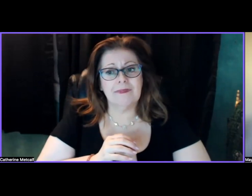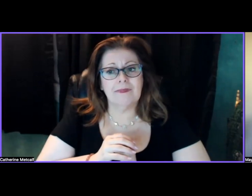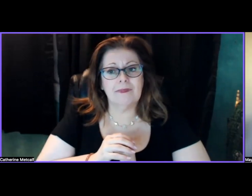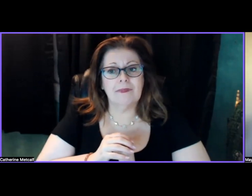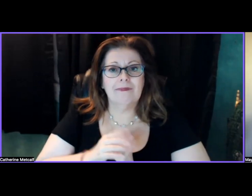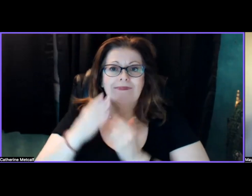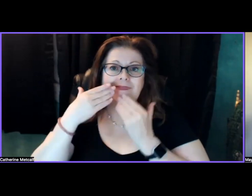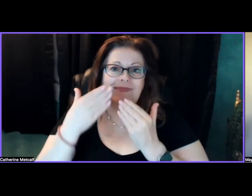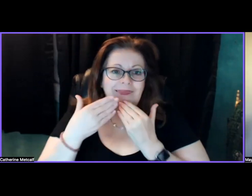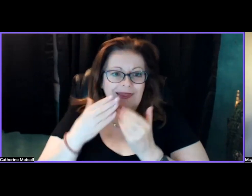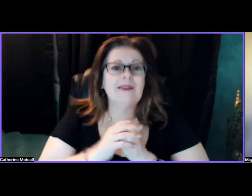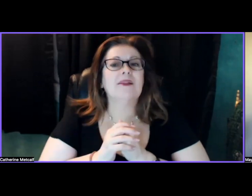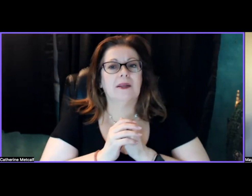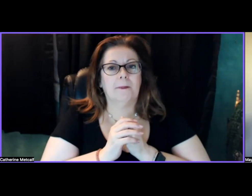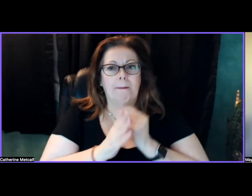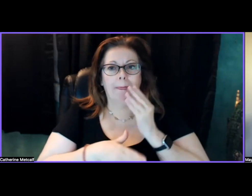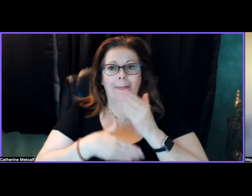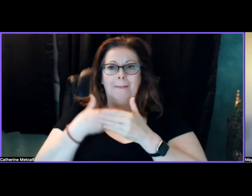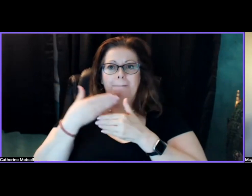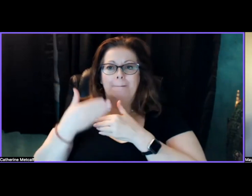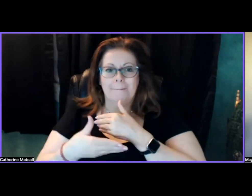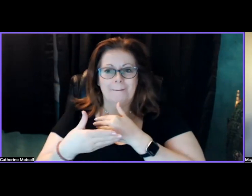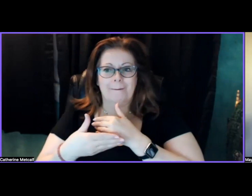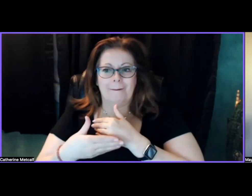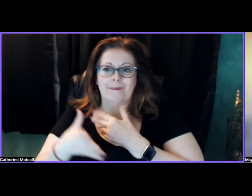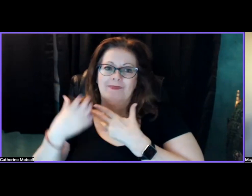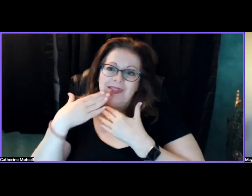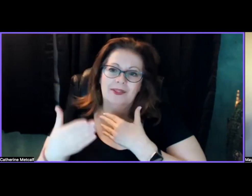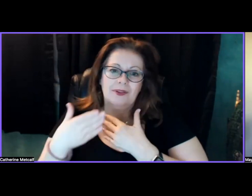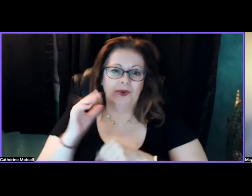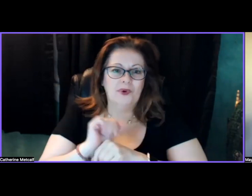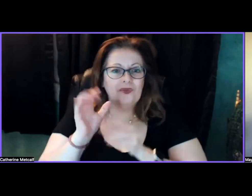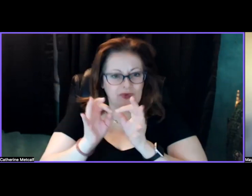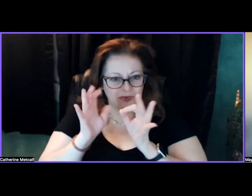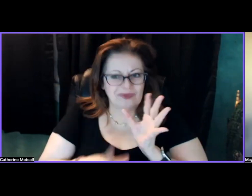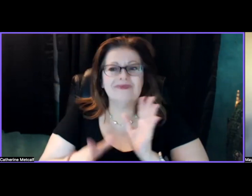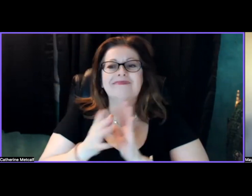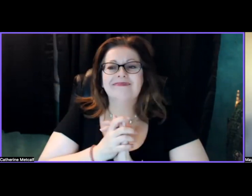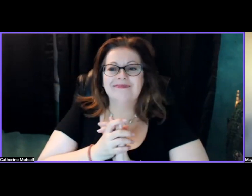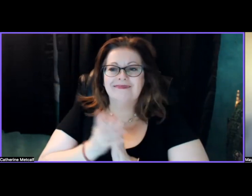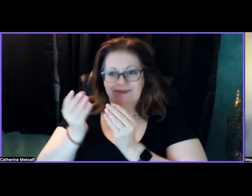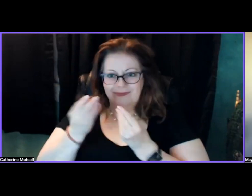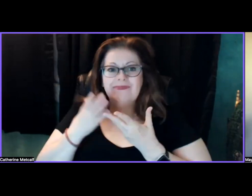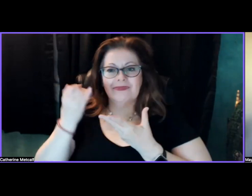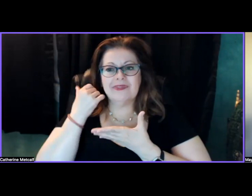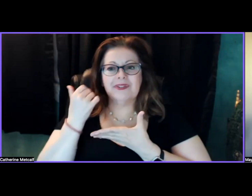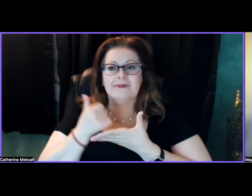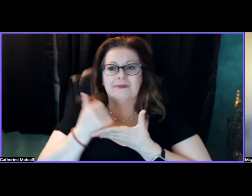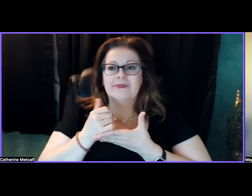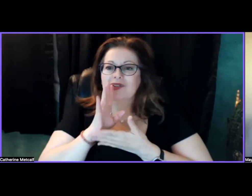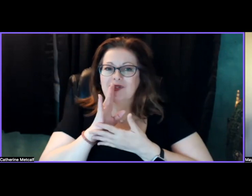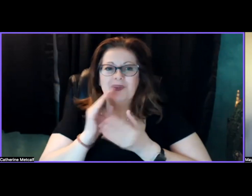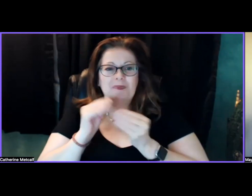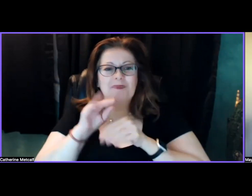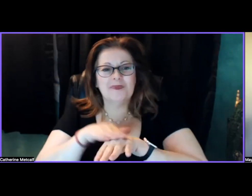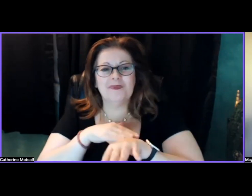Thank you. This next poem, and thank you to the work of our interpreter. Please let me know if it would be helpful for me to talk